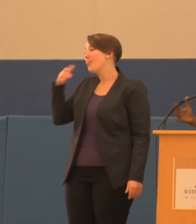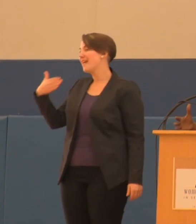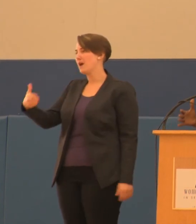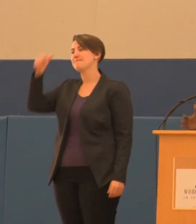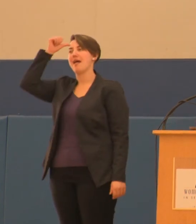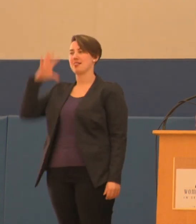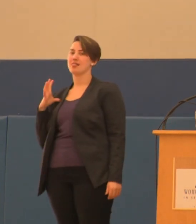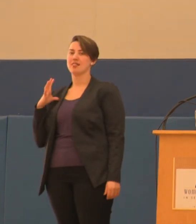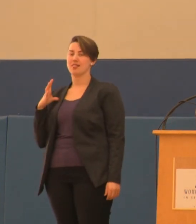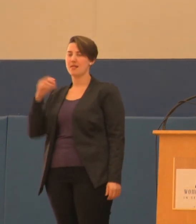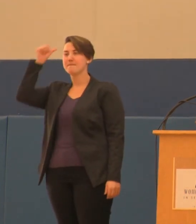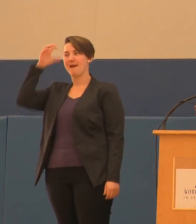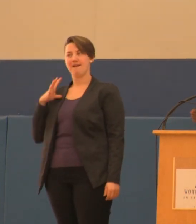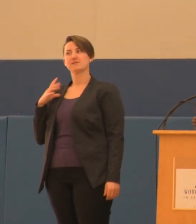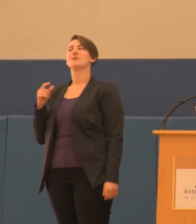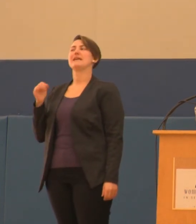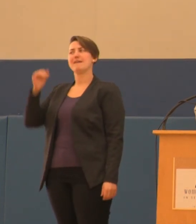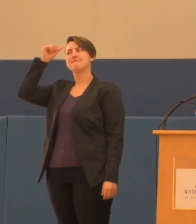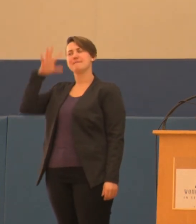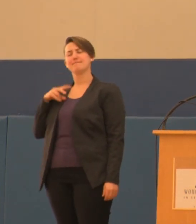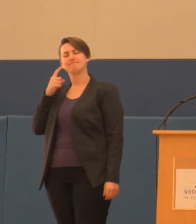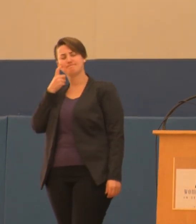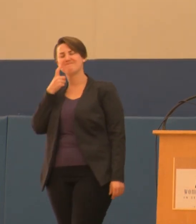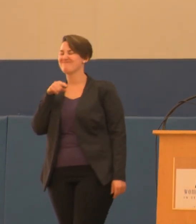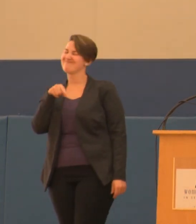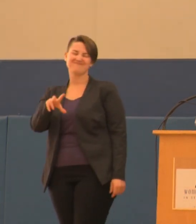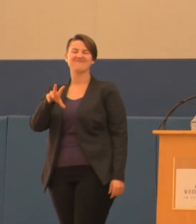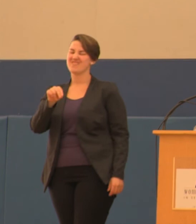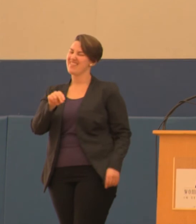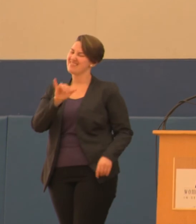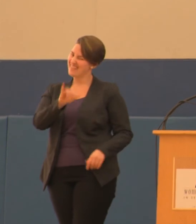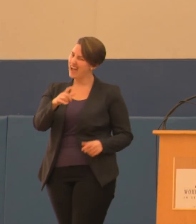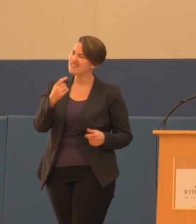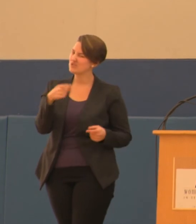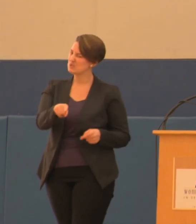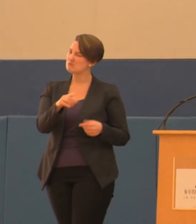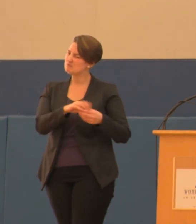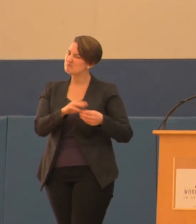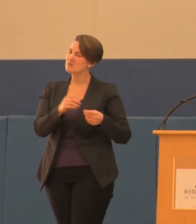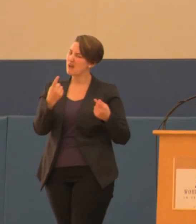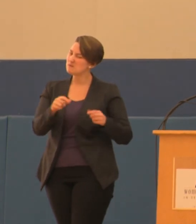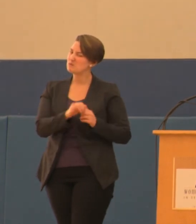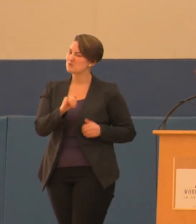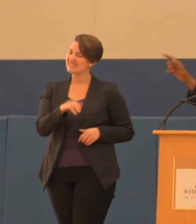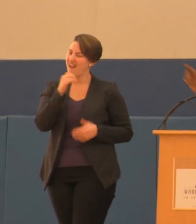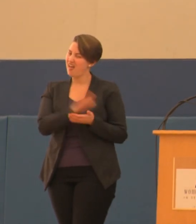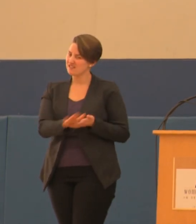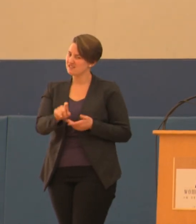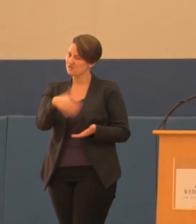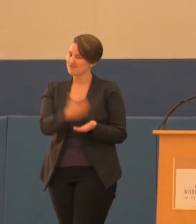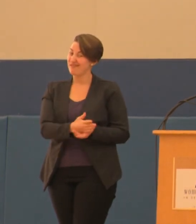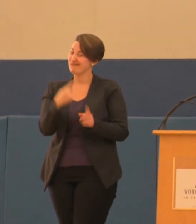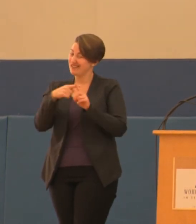And when those males speak up and say, no, what you just did to Joyce was not nice. You need to stop, and I'm gonna go and